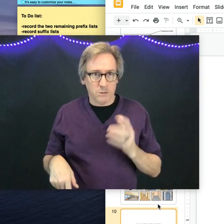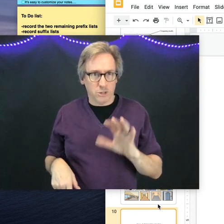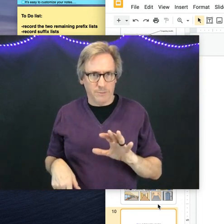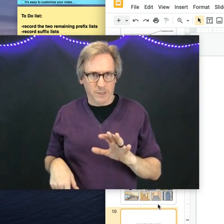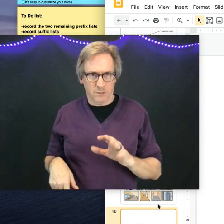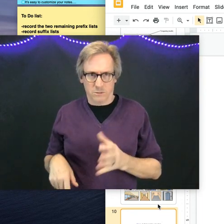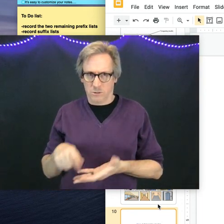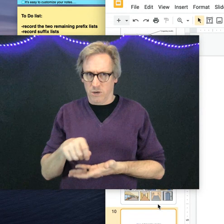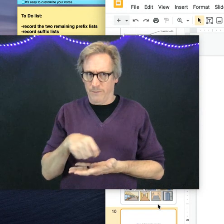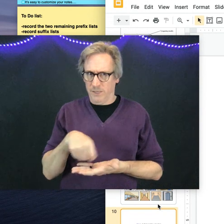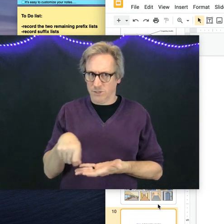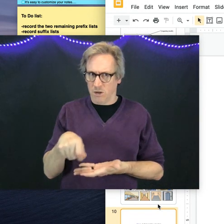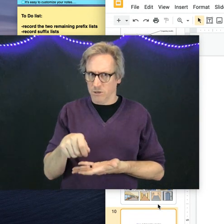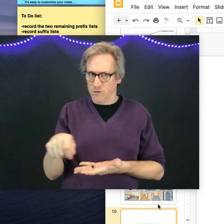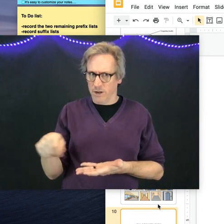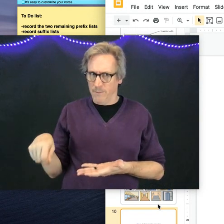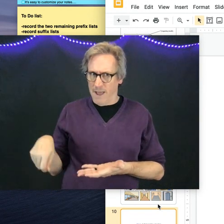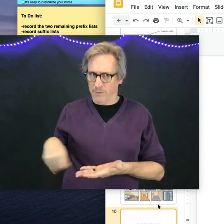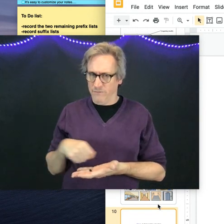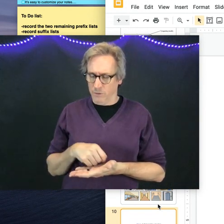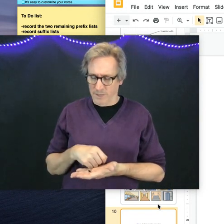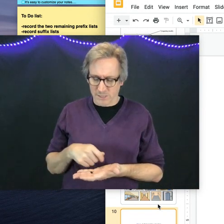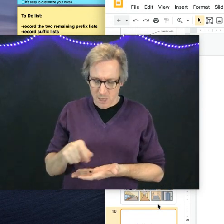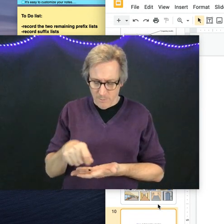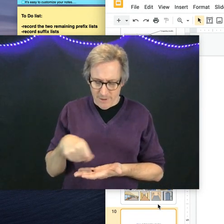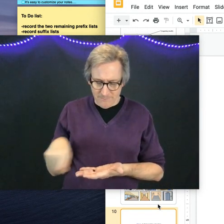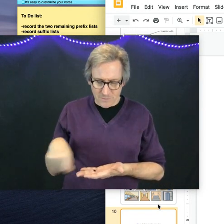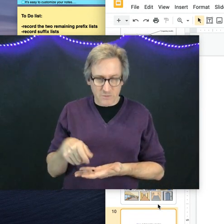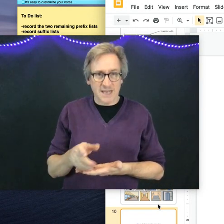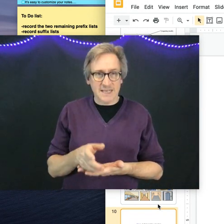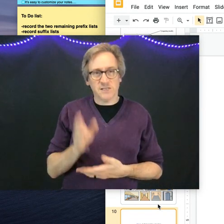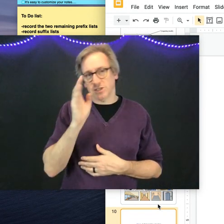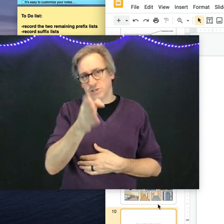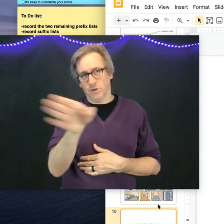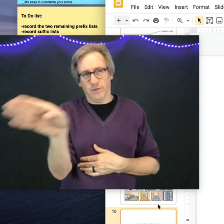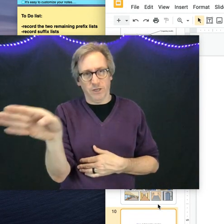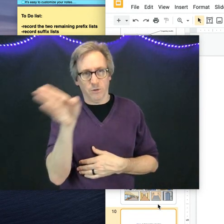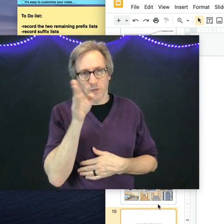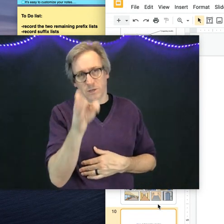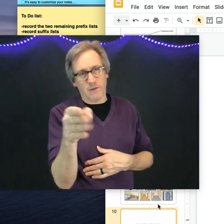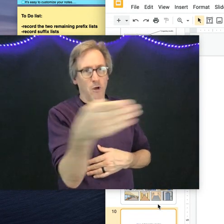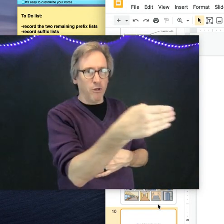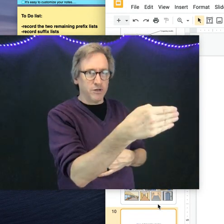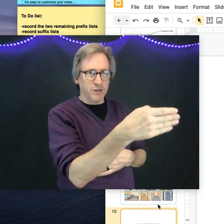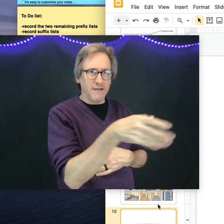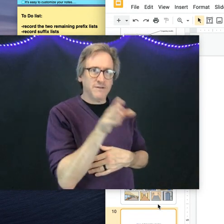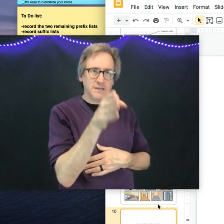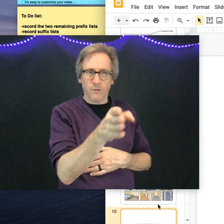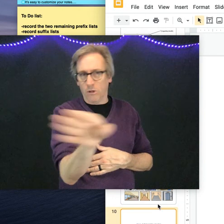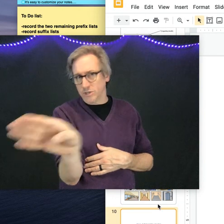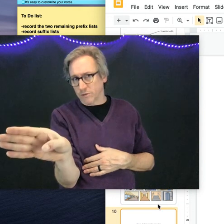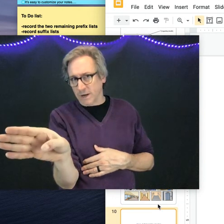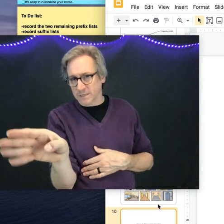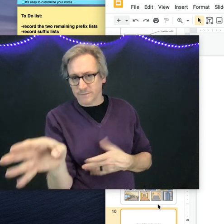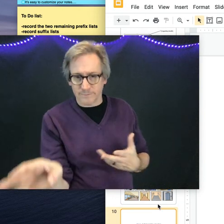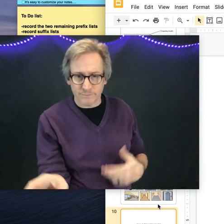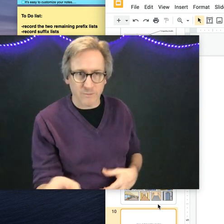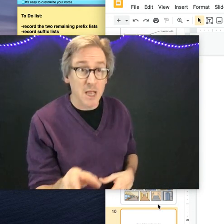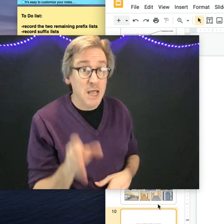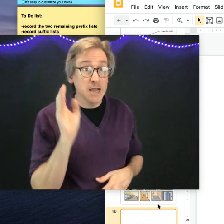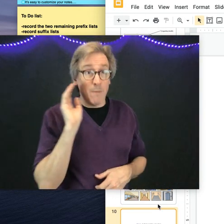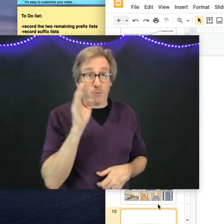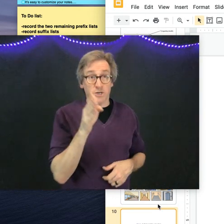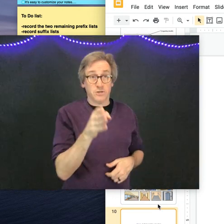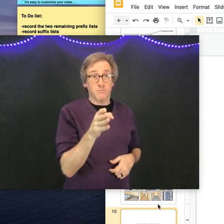or no one should be creepy stalker drawing a map of your place. But the idea is just so that you can down the hall and to the left, down the hall and to the